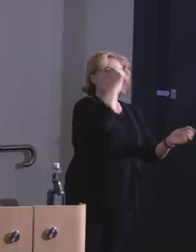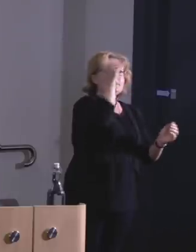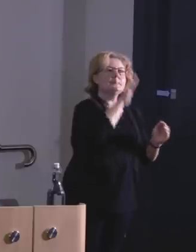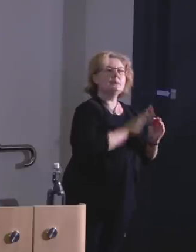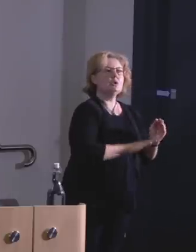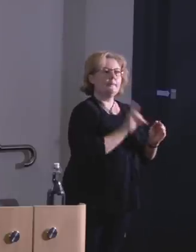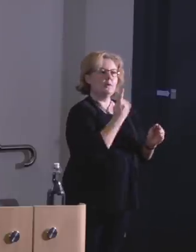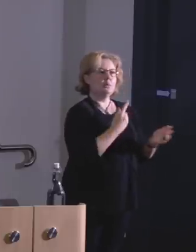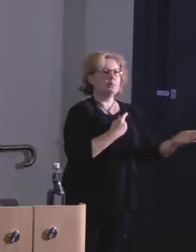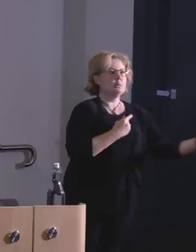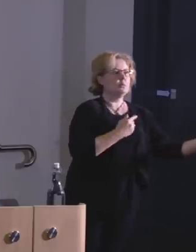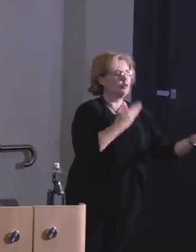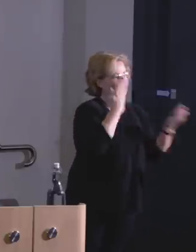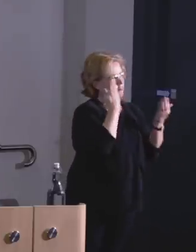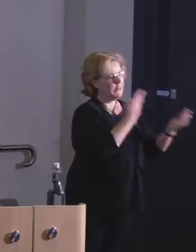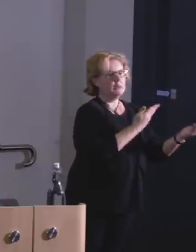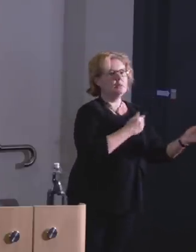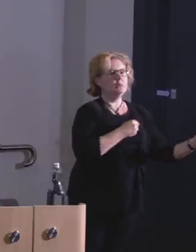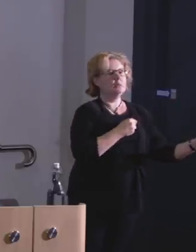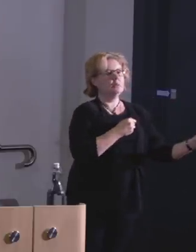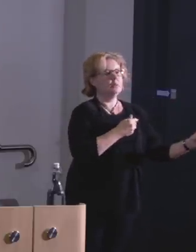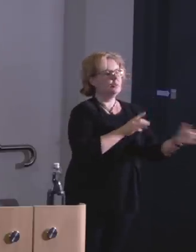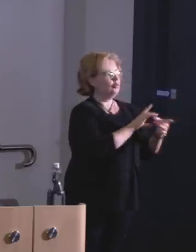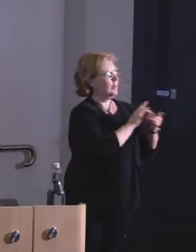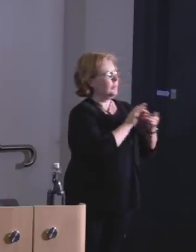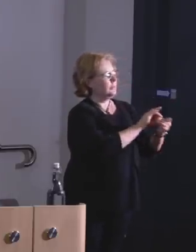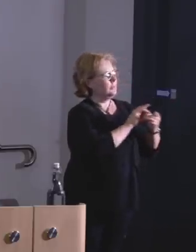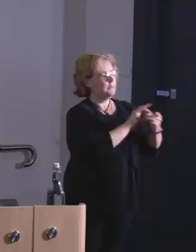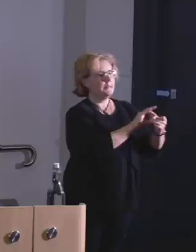respectful relationship in operating